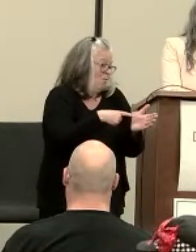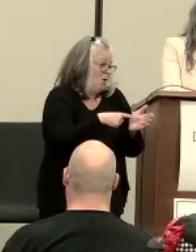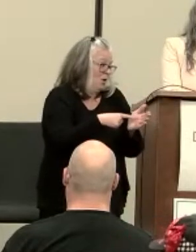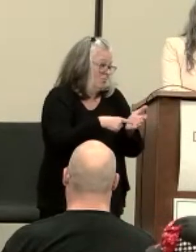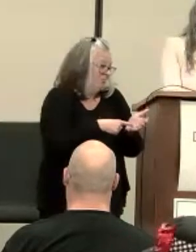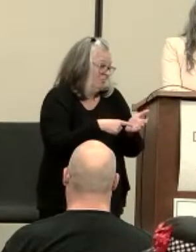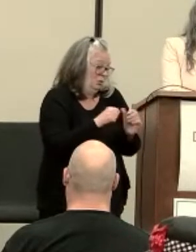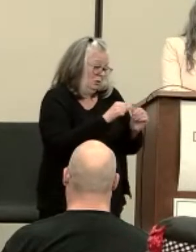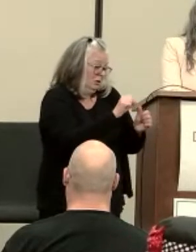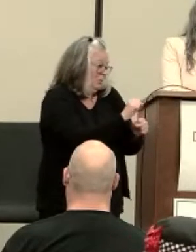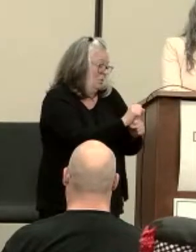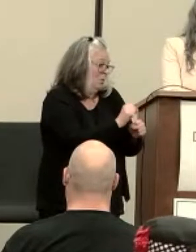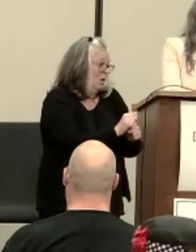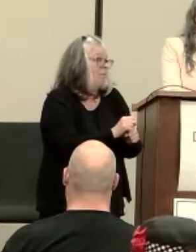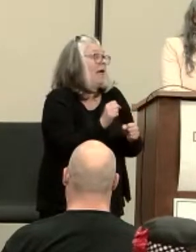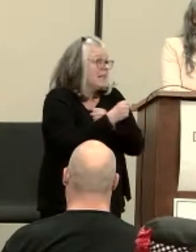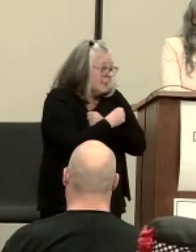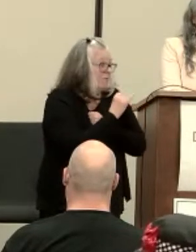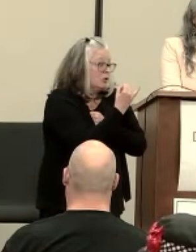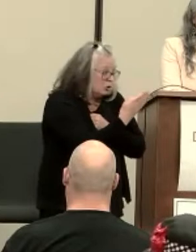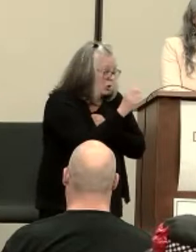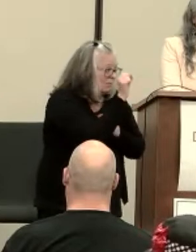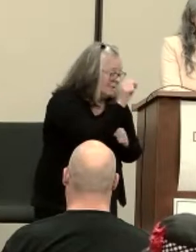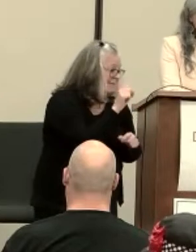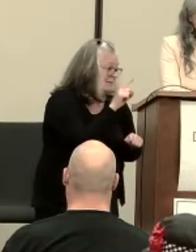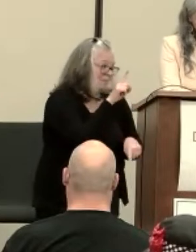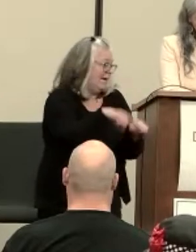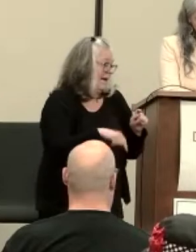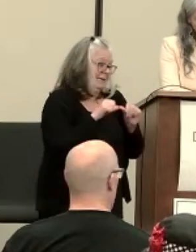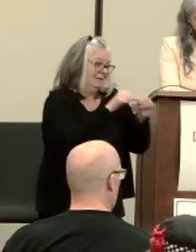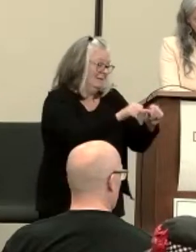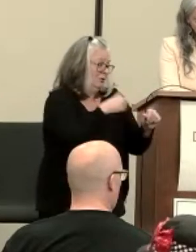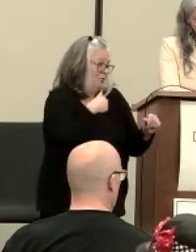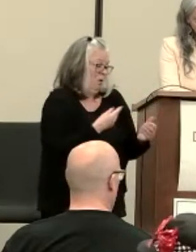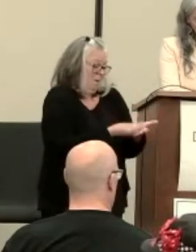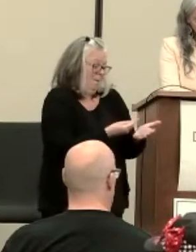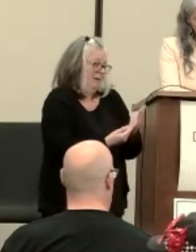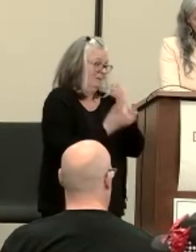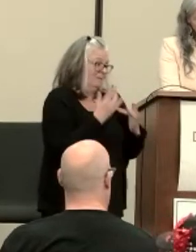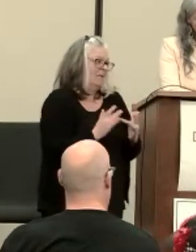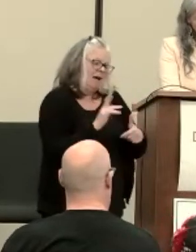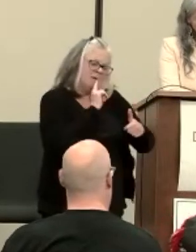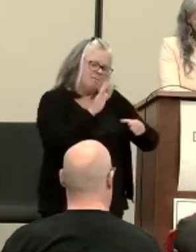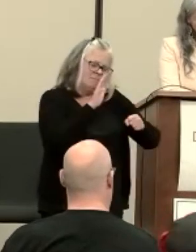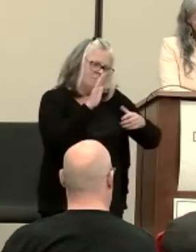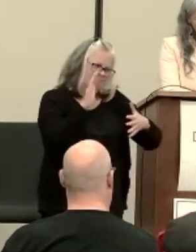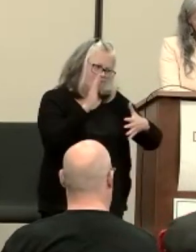though they love their work. So this is a major priority for us as a party. Thank you.